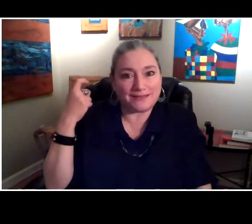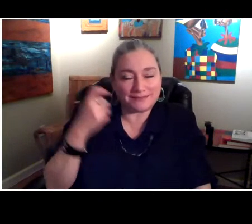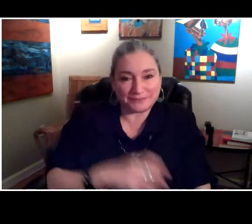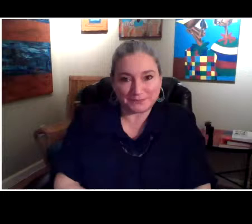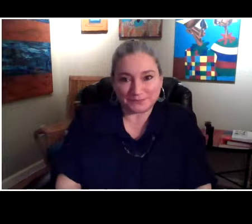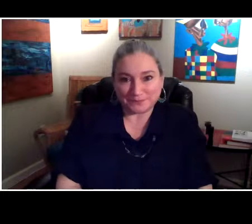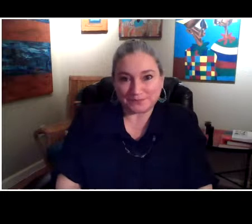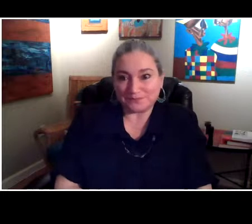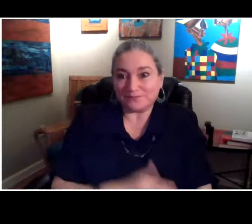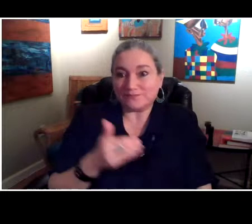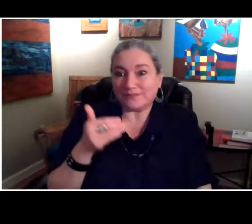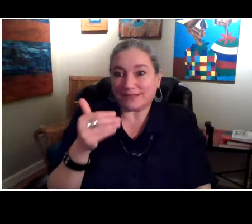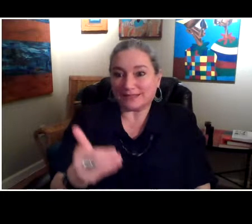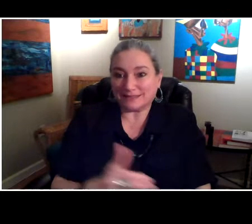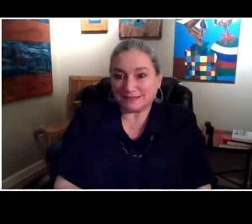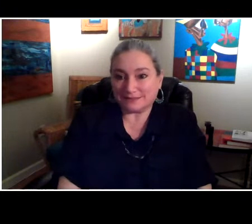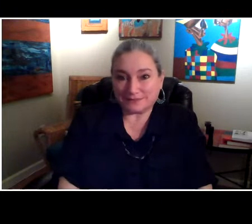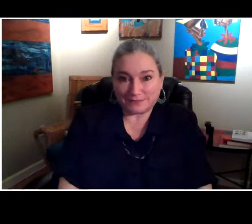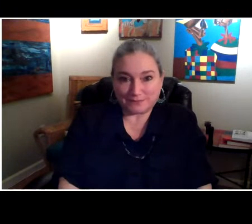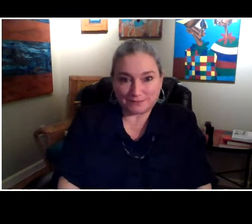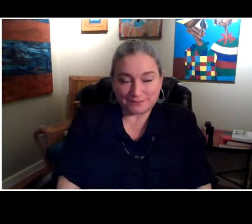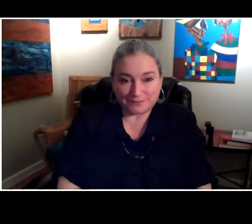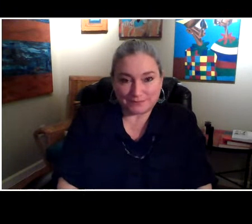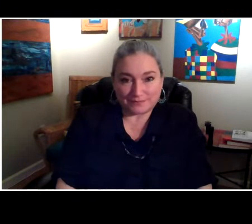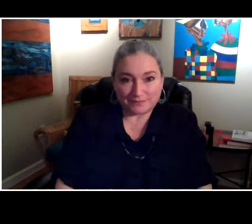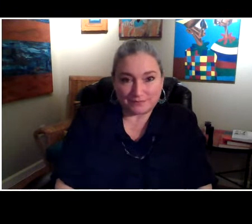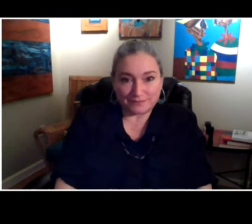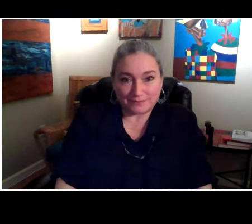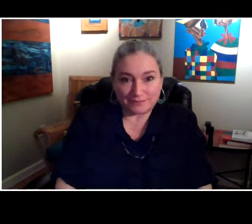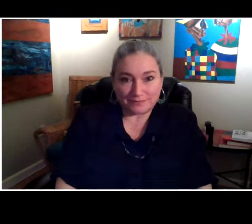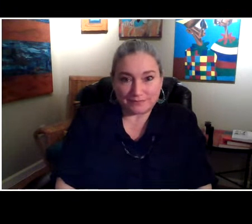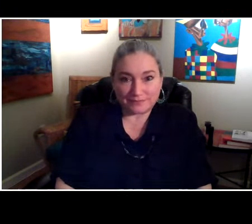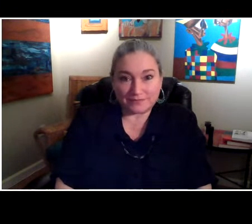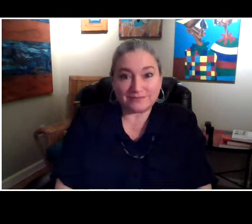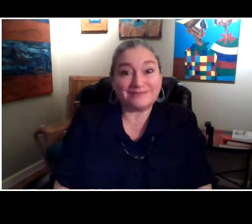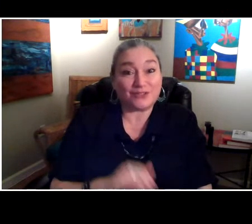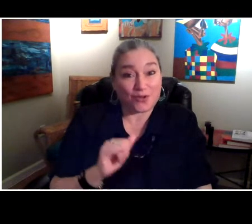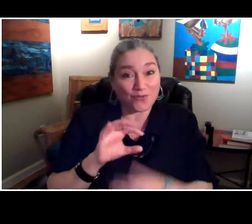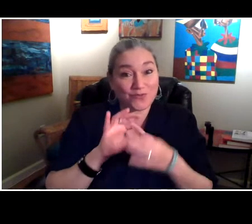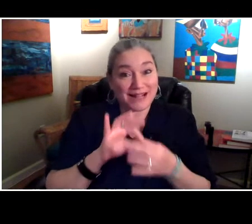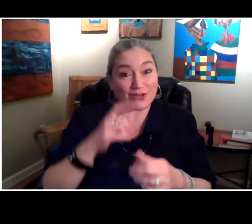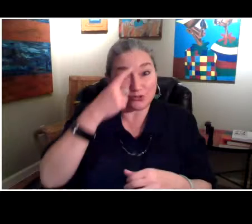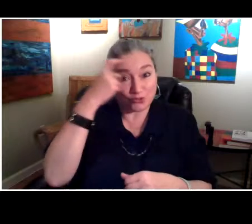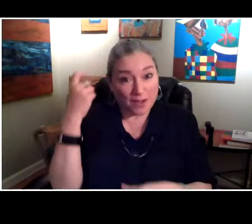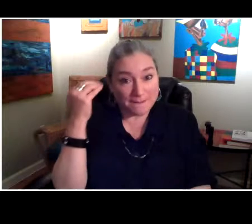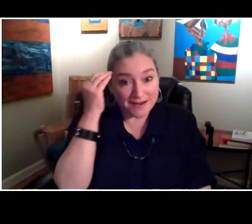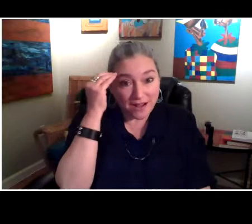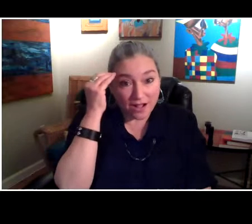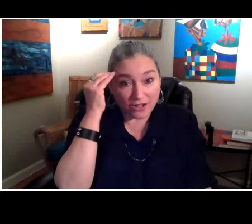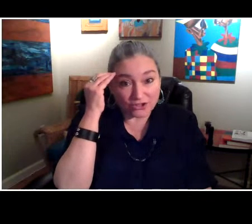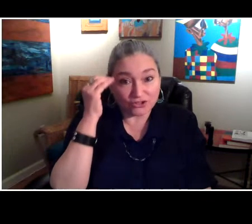system for deaf children. It is based on our own experience of trauma.